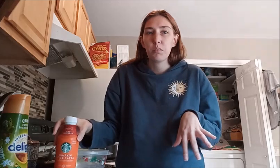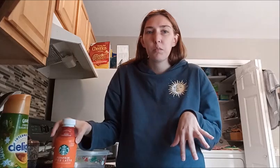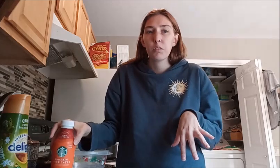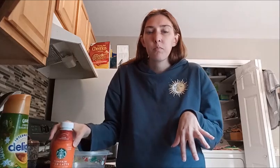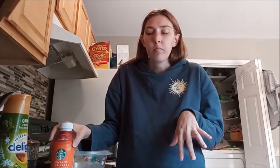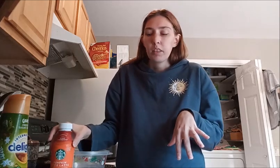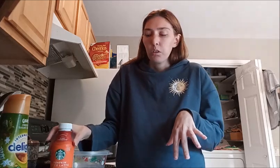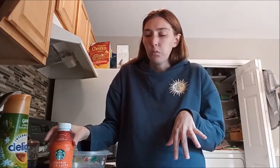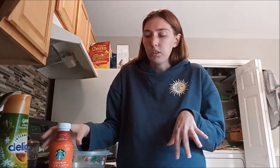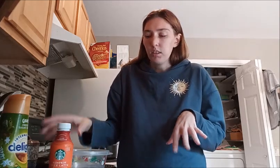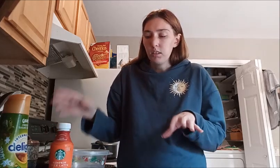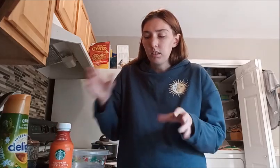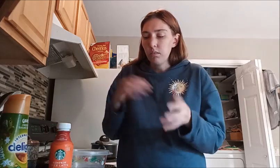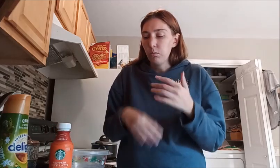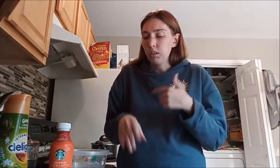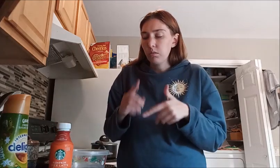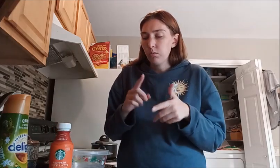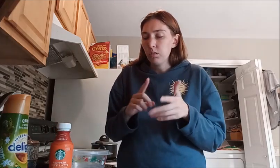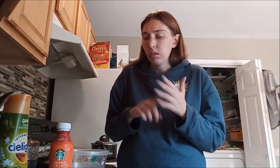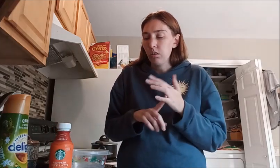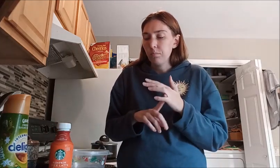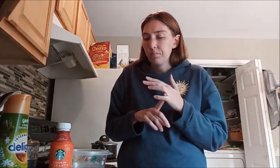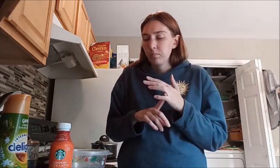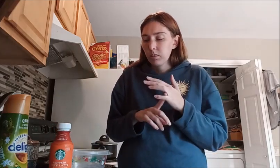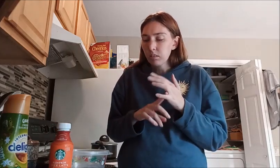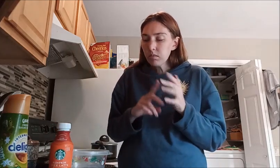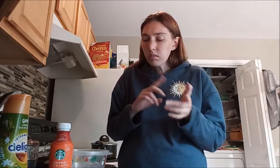sometimes, which is, what's it called?